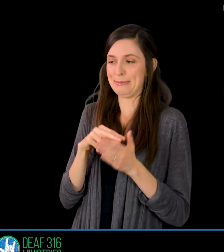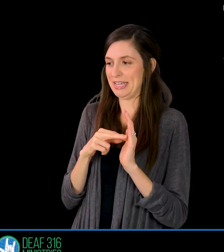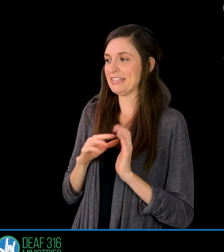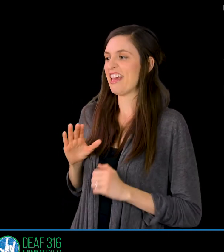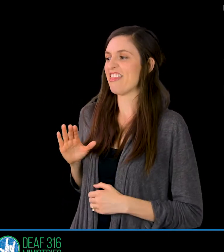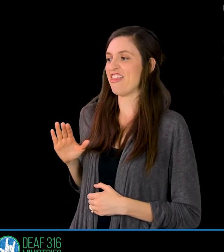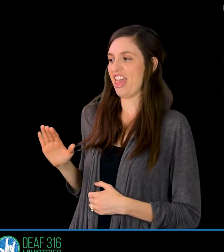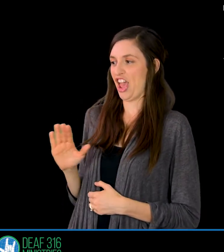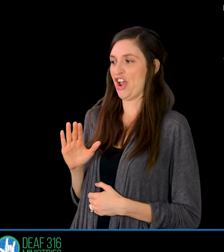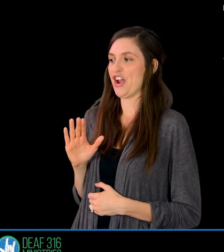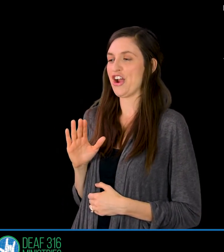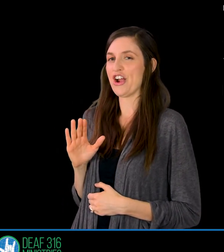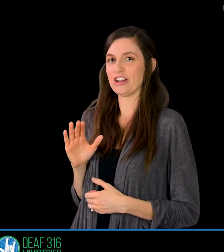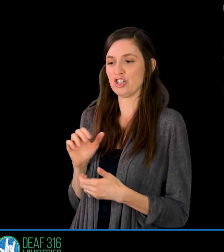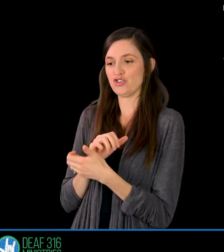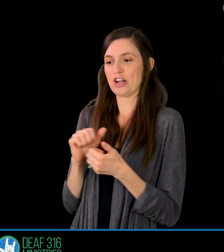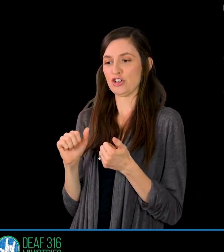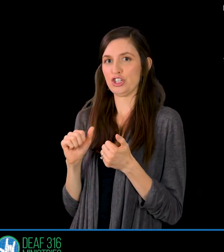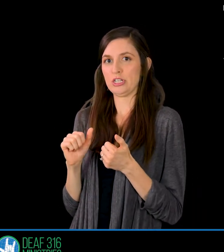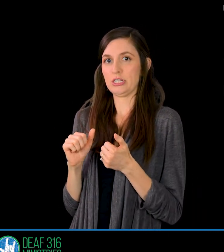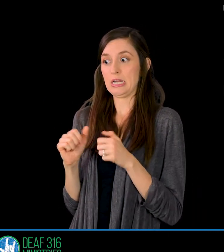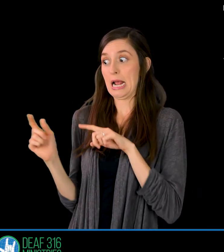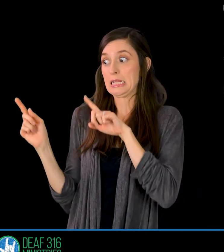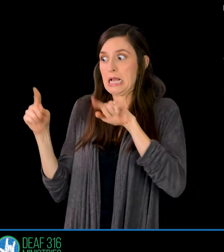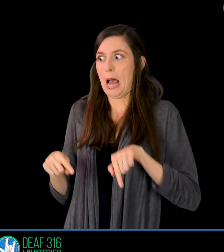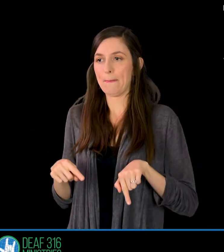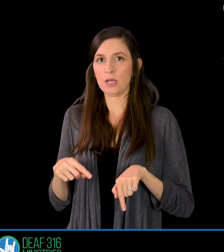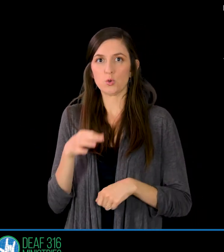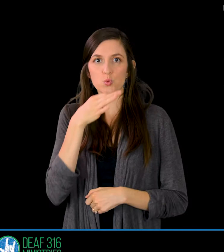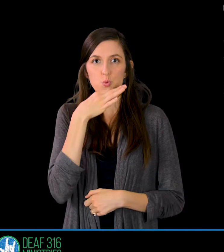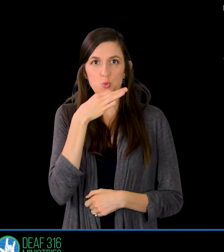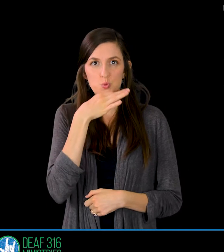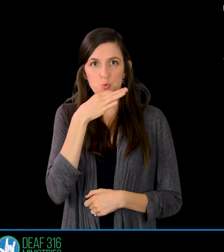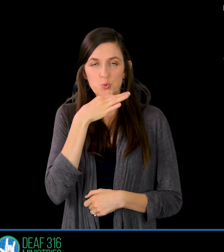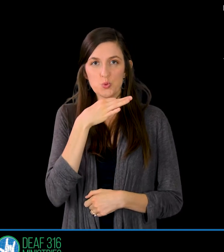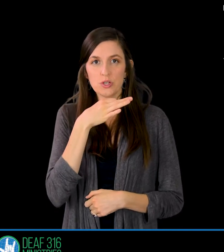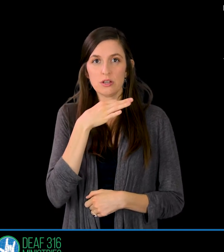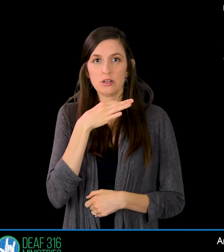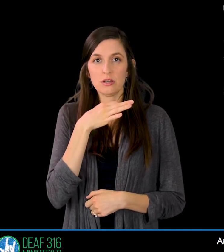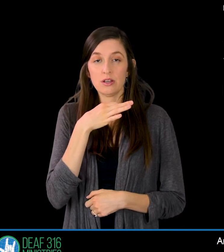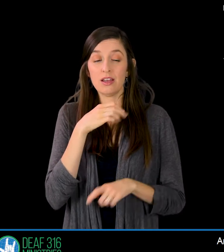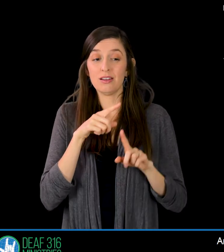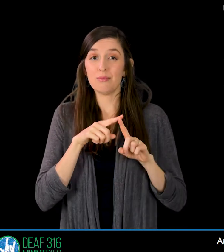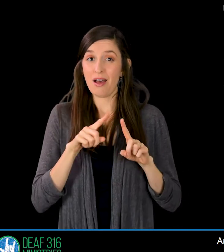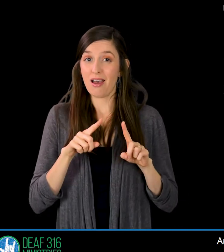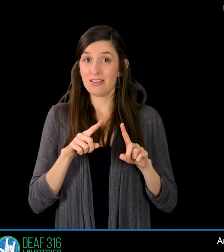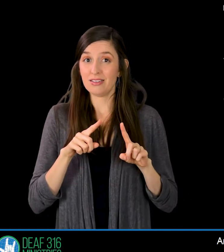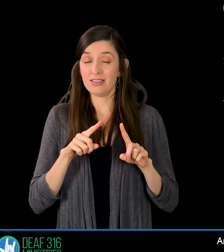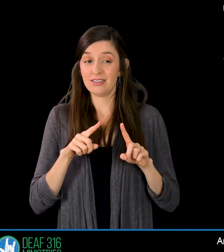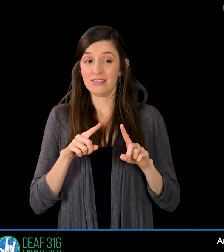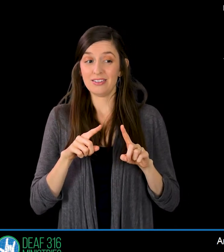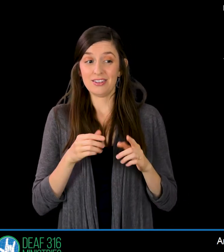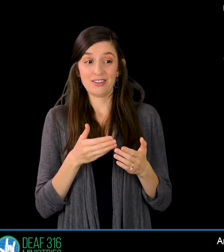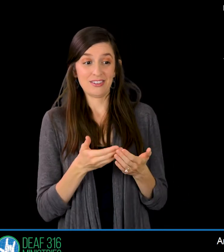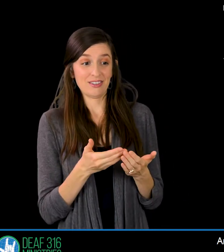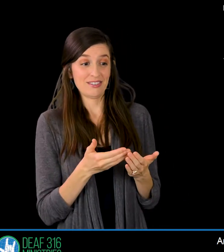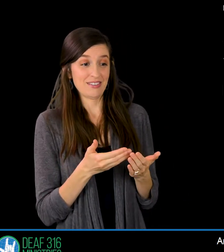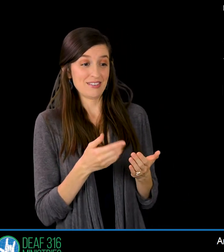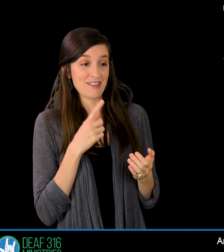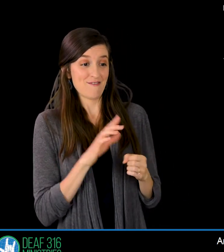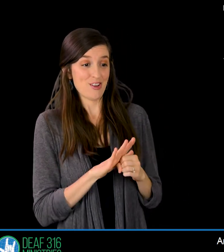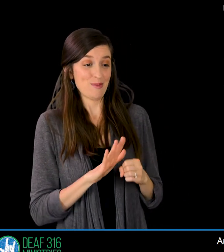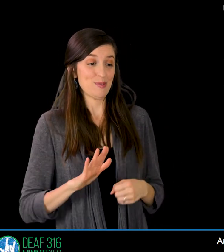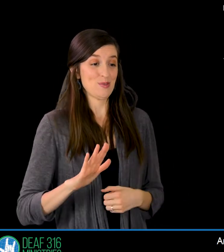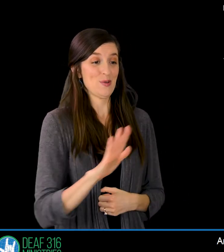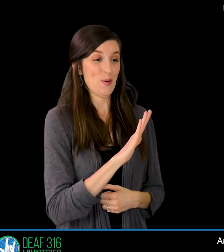this is a clear sign to them of their destruction there's the word and then here's the alternative but of